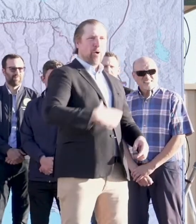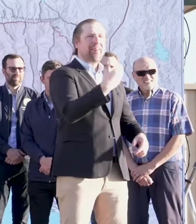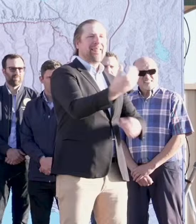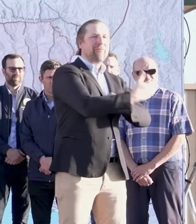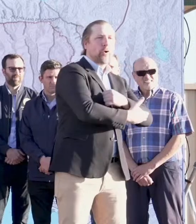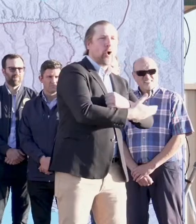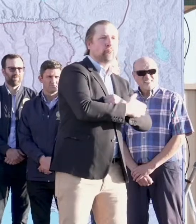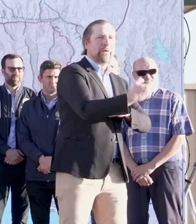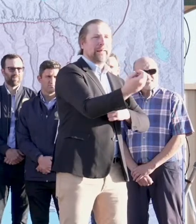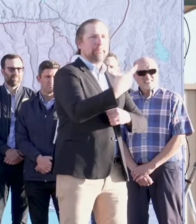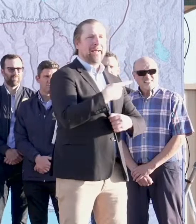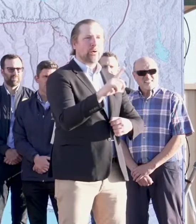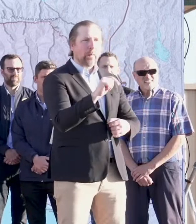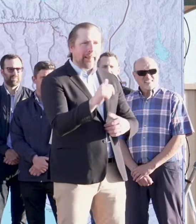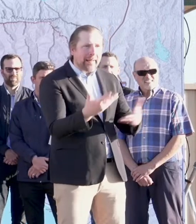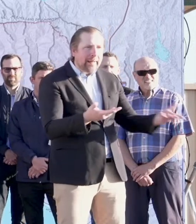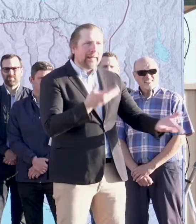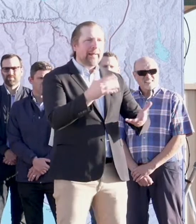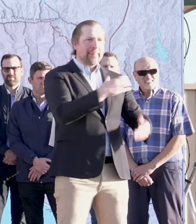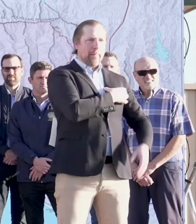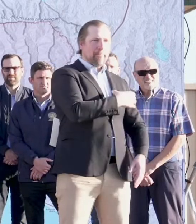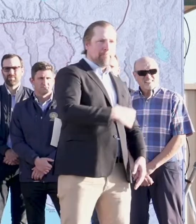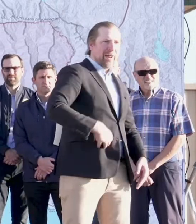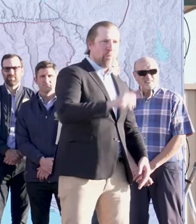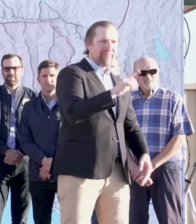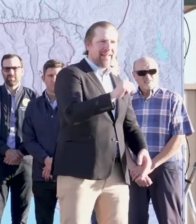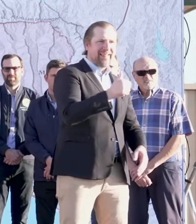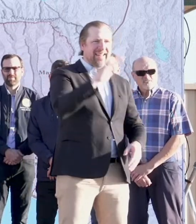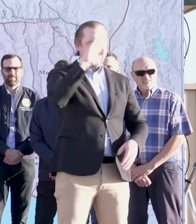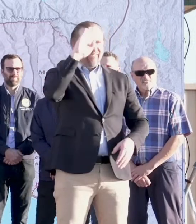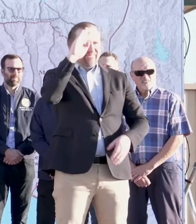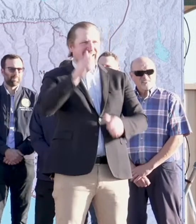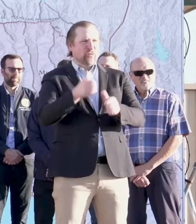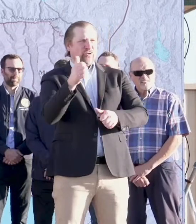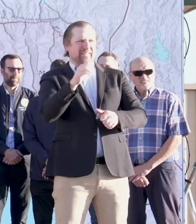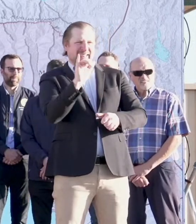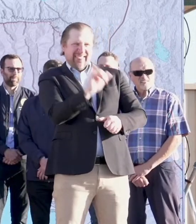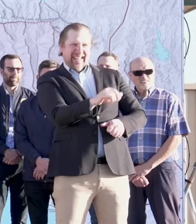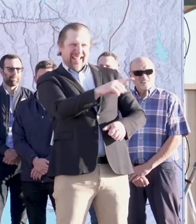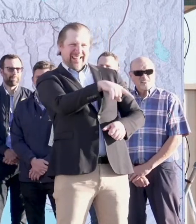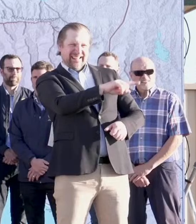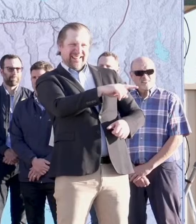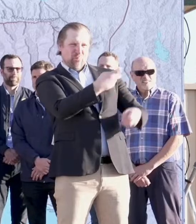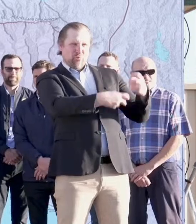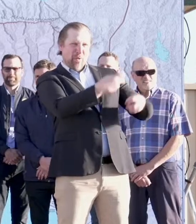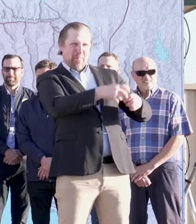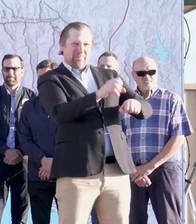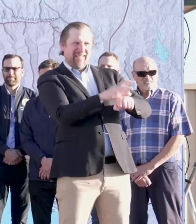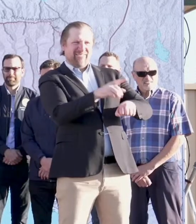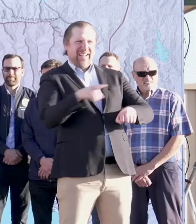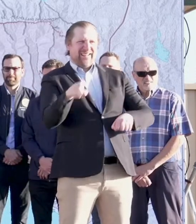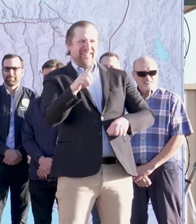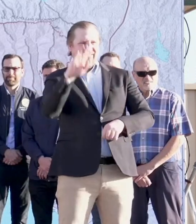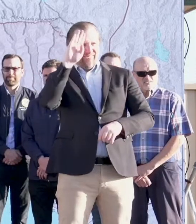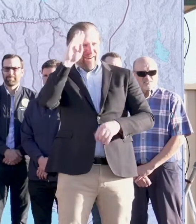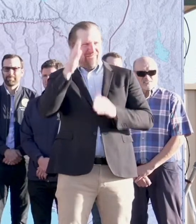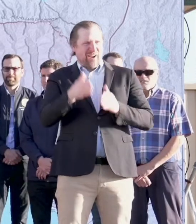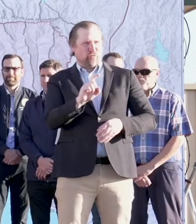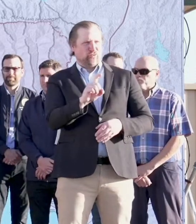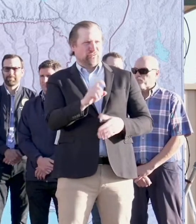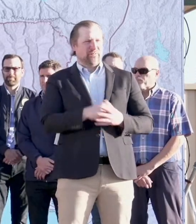and returning, the controversy between the mayor and the fire chief. How is that affecting the men and women on the front lines when it comes to